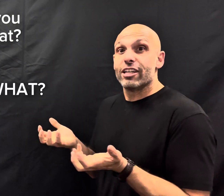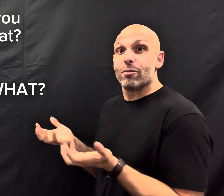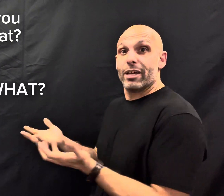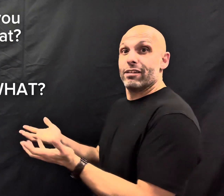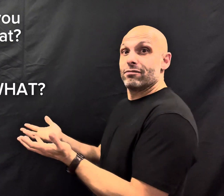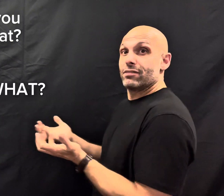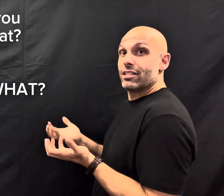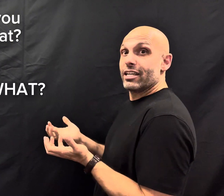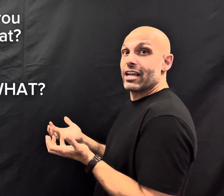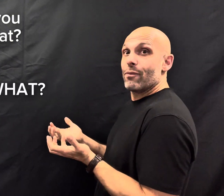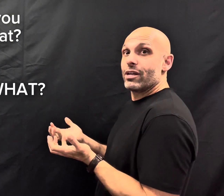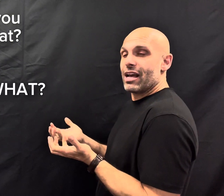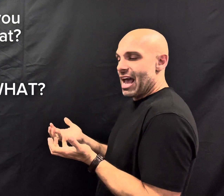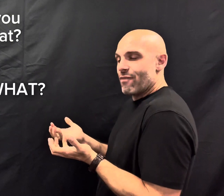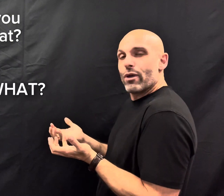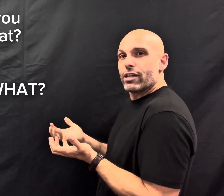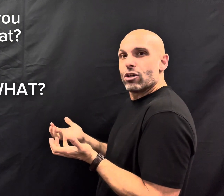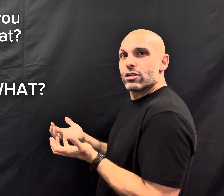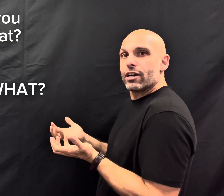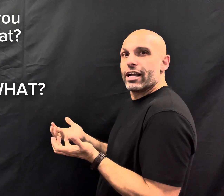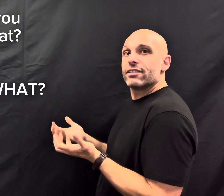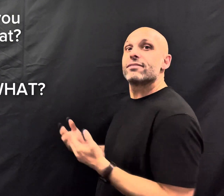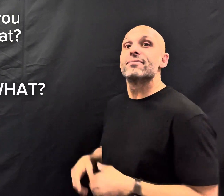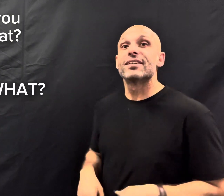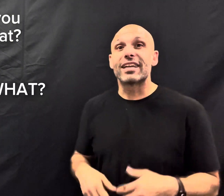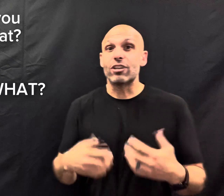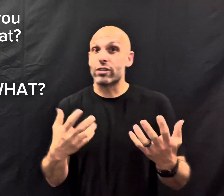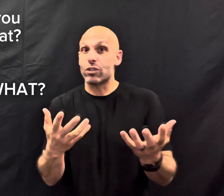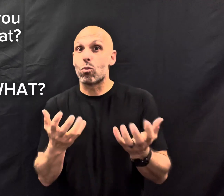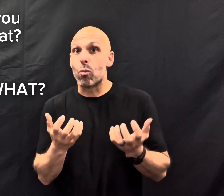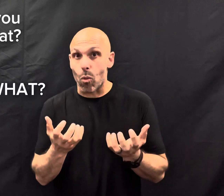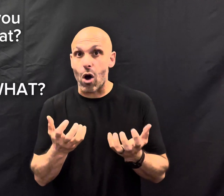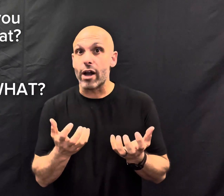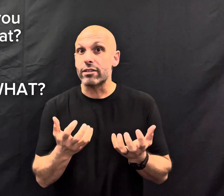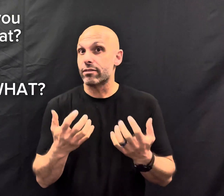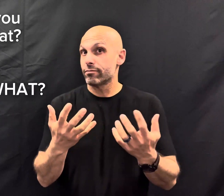bit, just like that. We can halfway close our hands. Okay, so that's want.